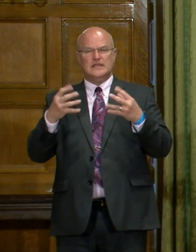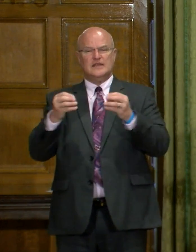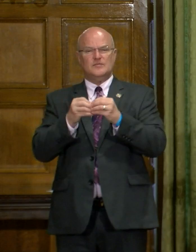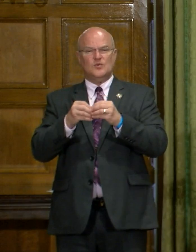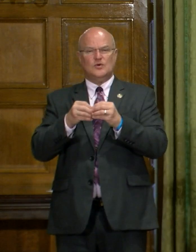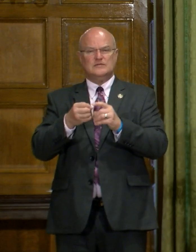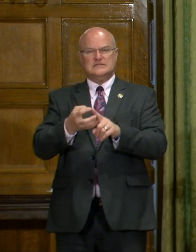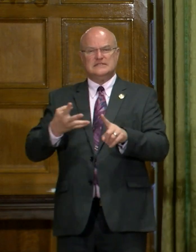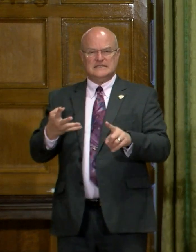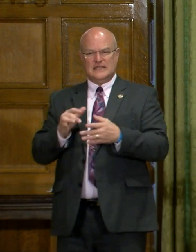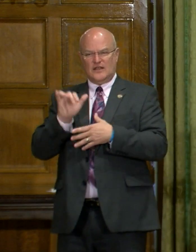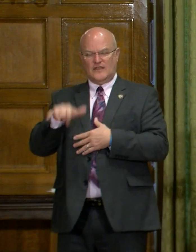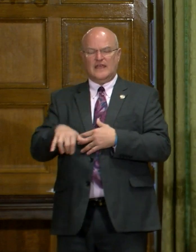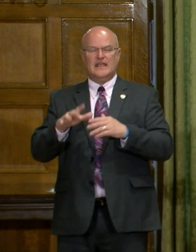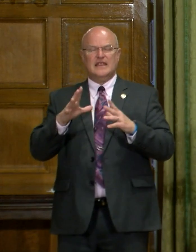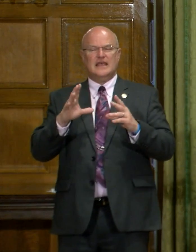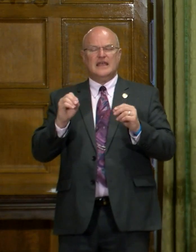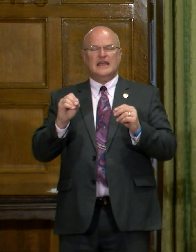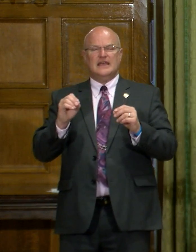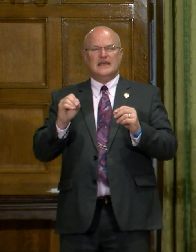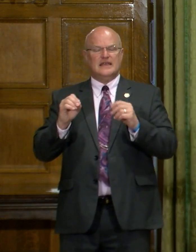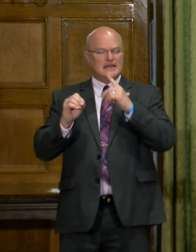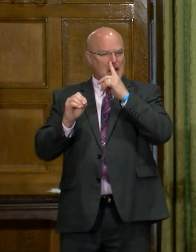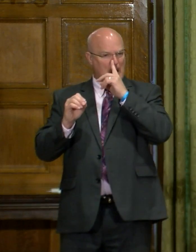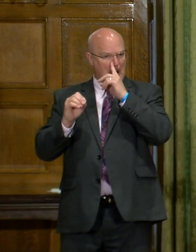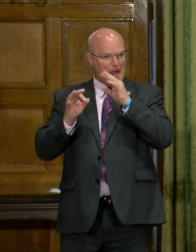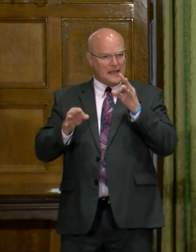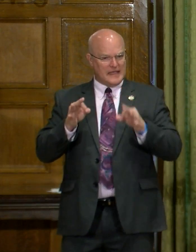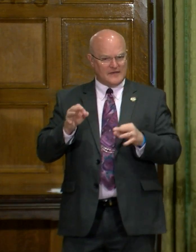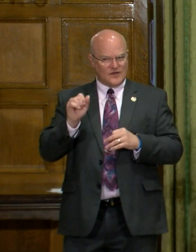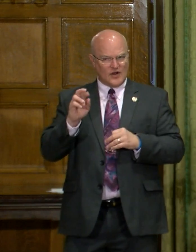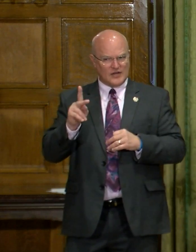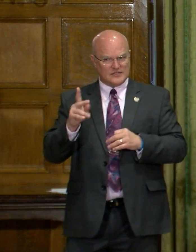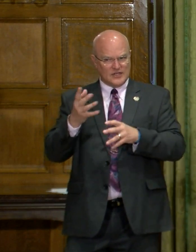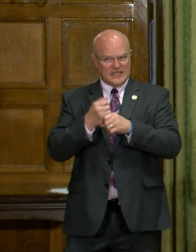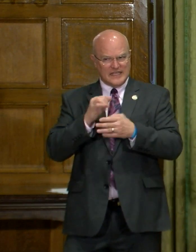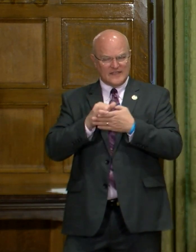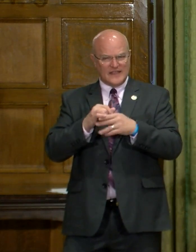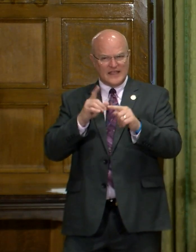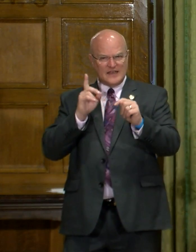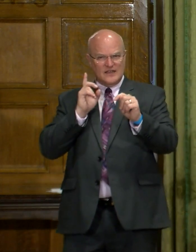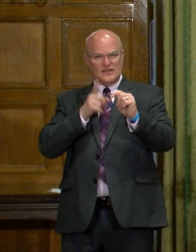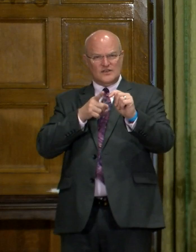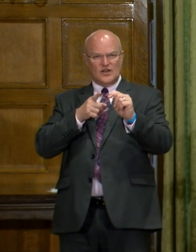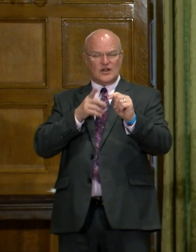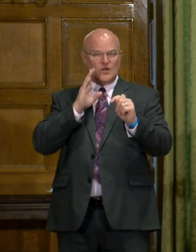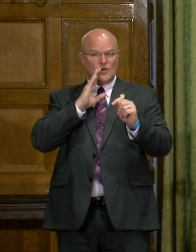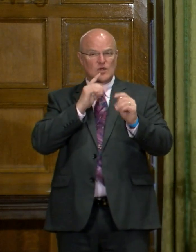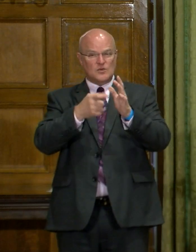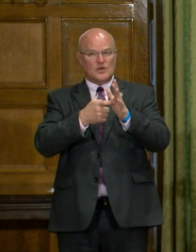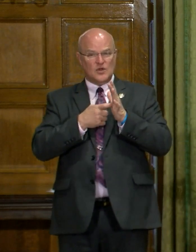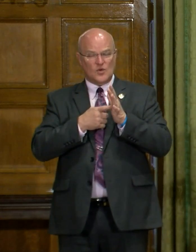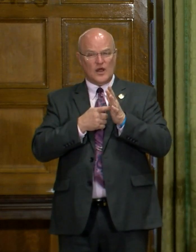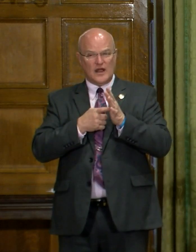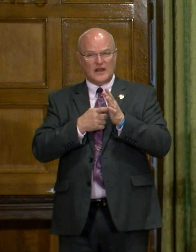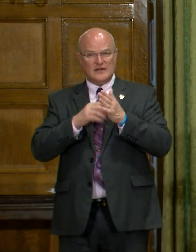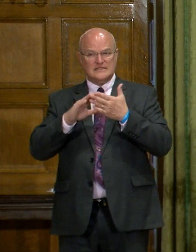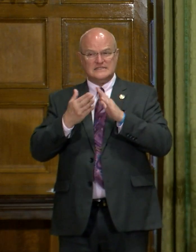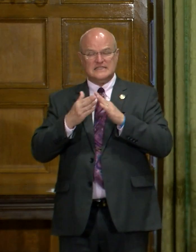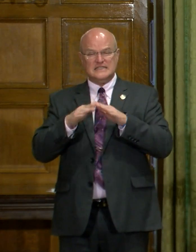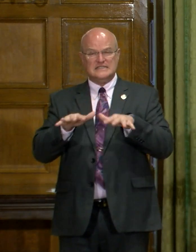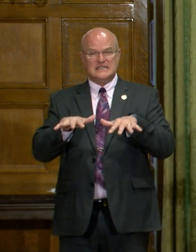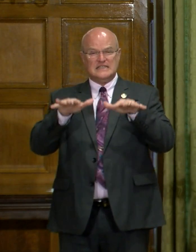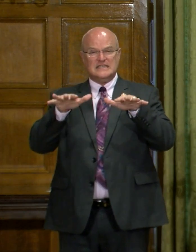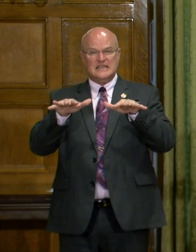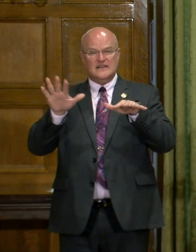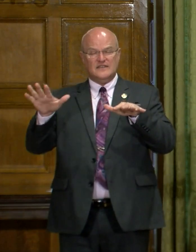get more details on that? And if Arkansas does hit that target, are you going to require cities to lift